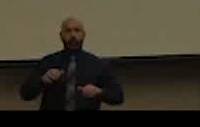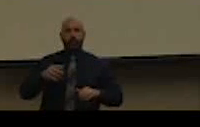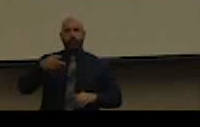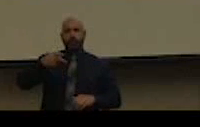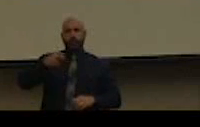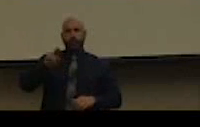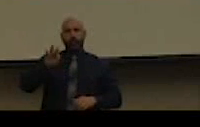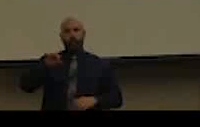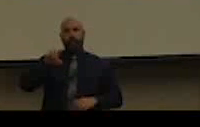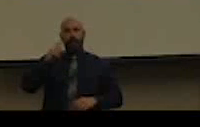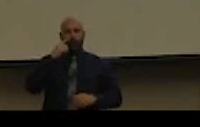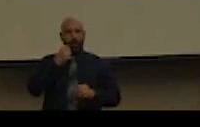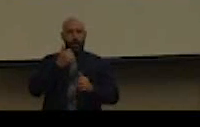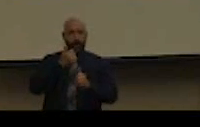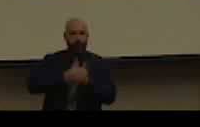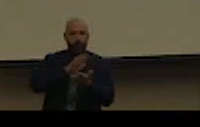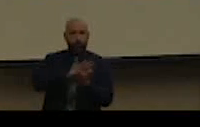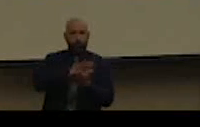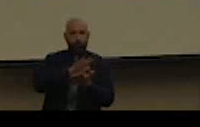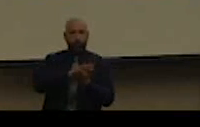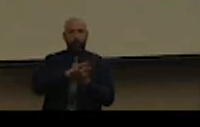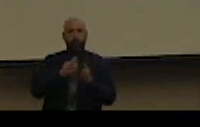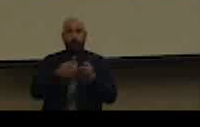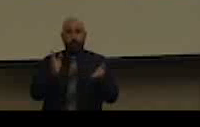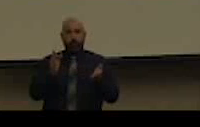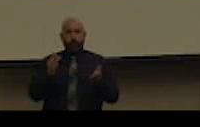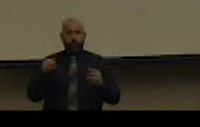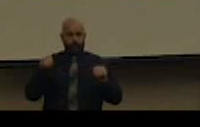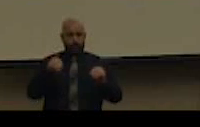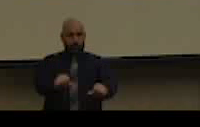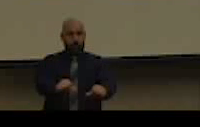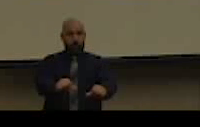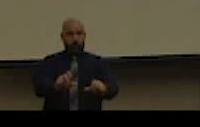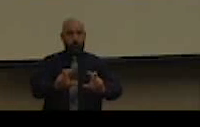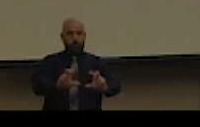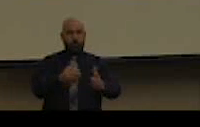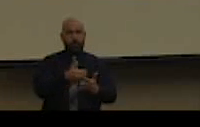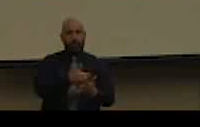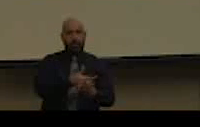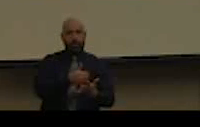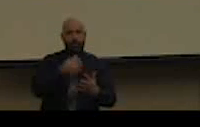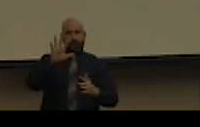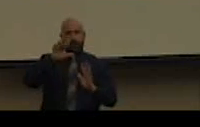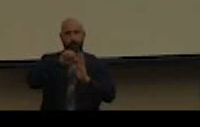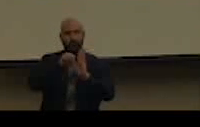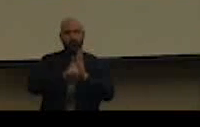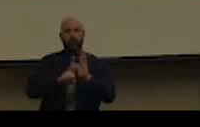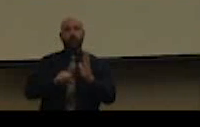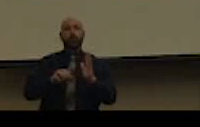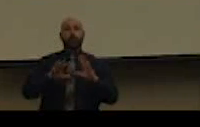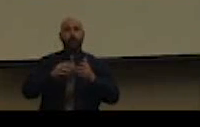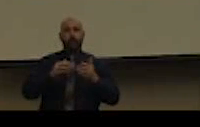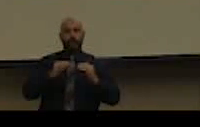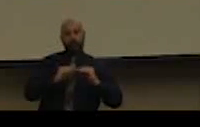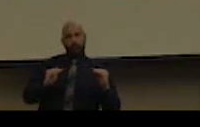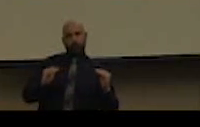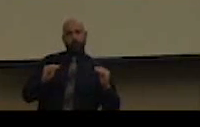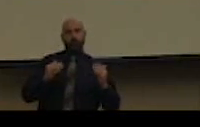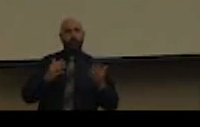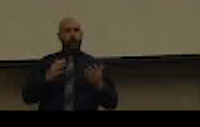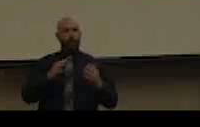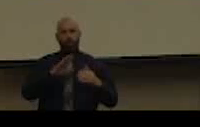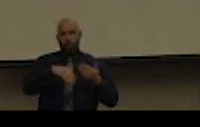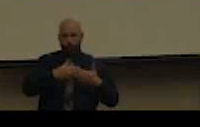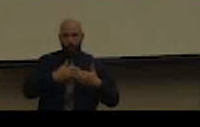in this state. That means we have information down to the classroom level for all ages of children served, whether they are publicly funded or